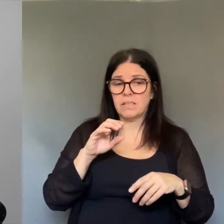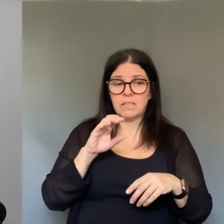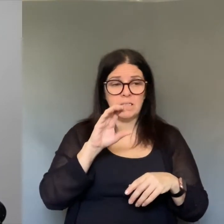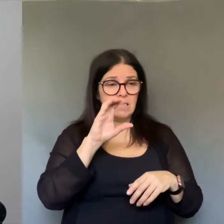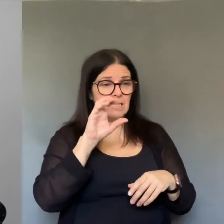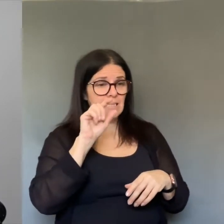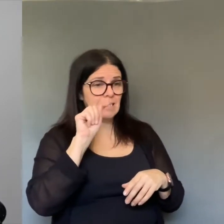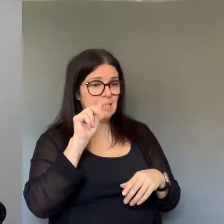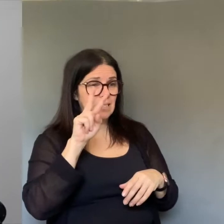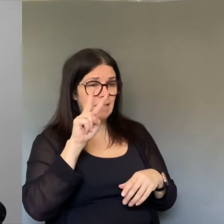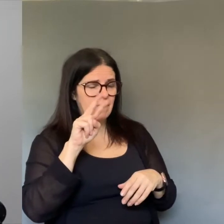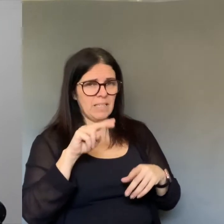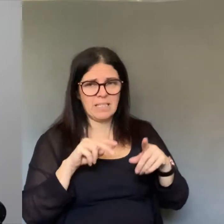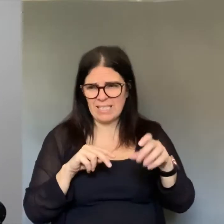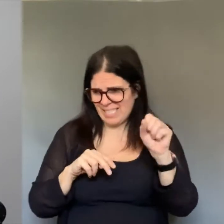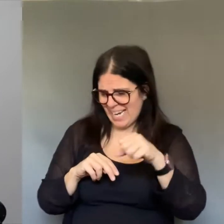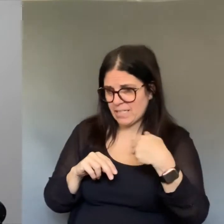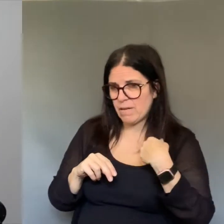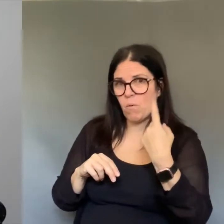No, thank you. Blackbird?